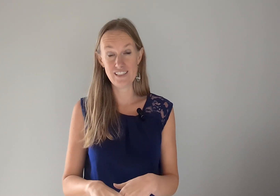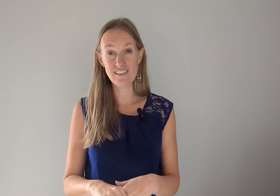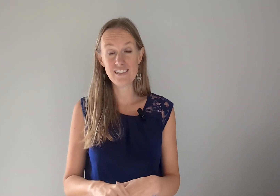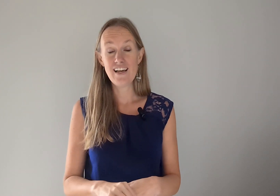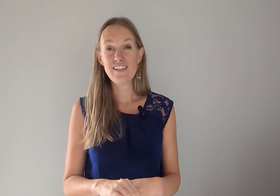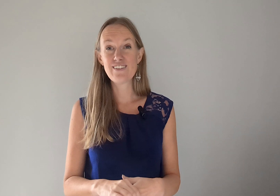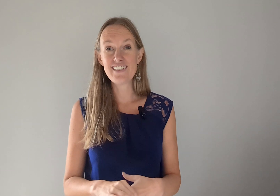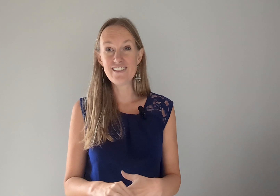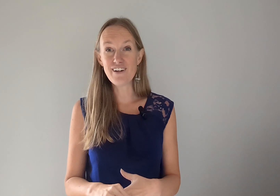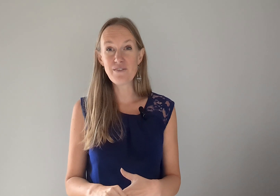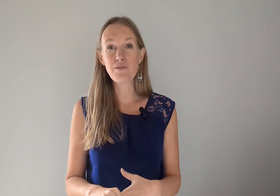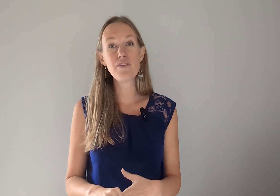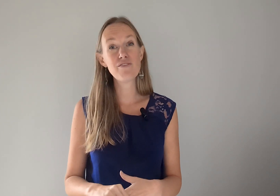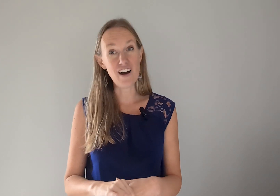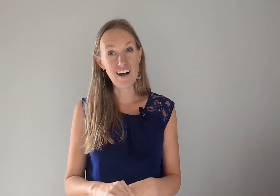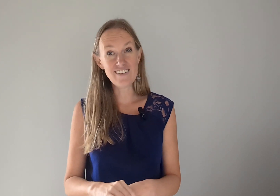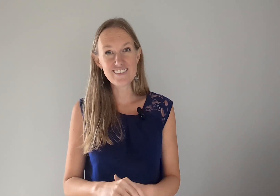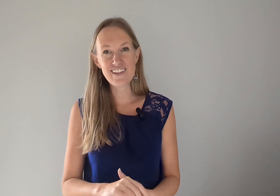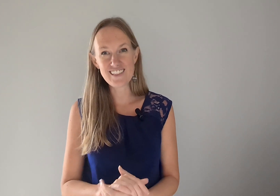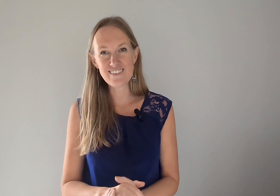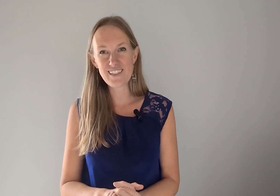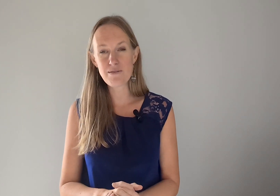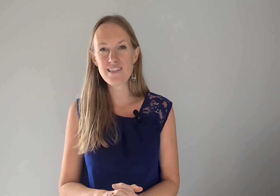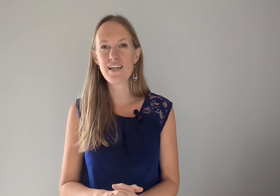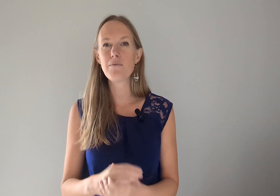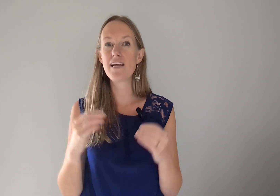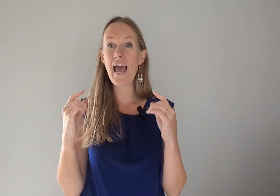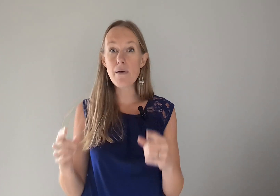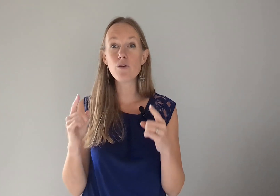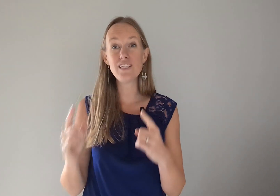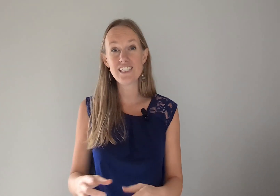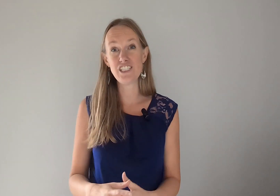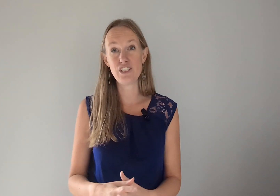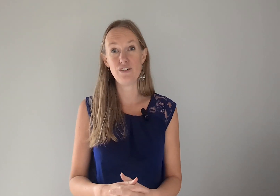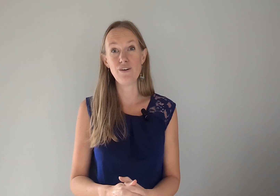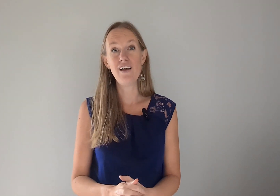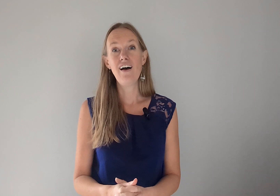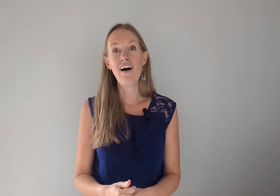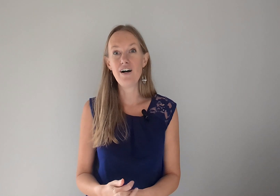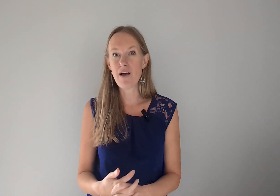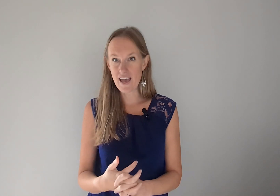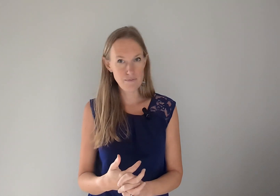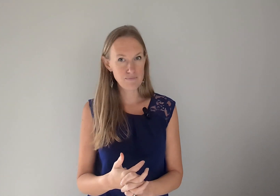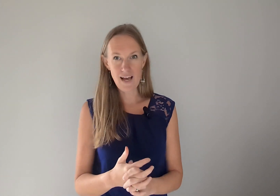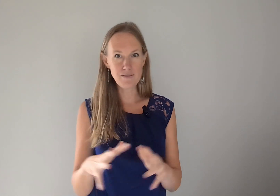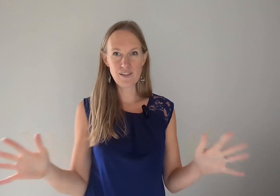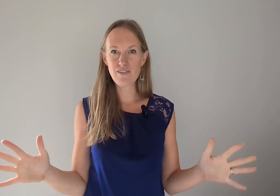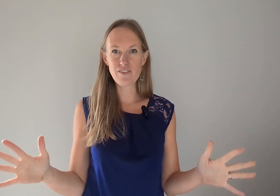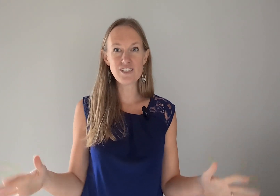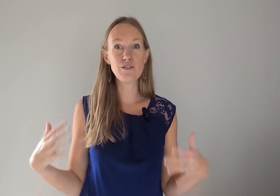verses. So I did find one with 5. So that's what we're going to be signing. But I am going to teach you at absolutely every verse. So if